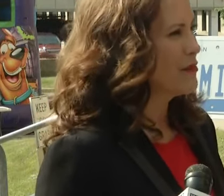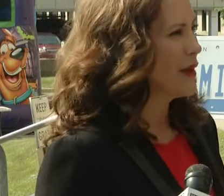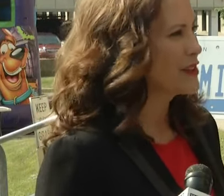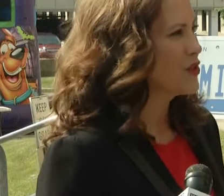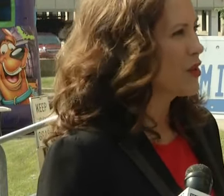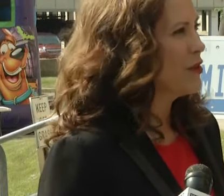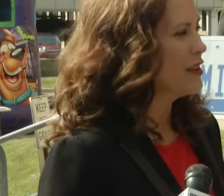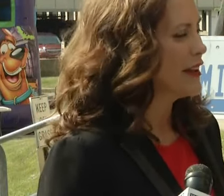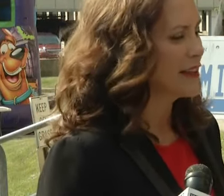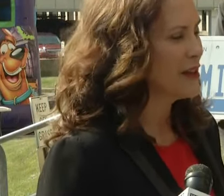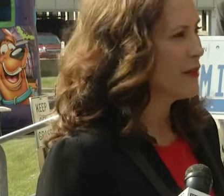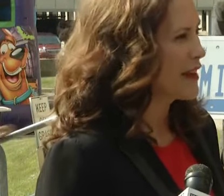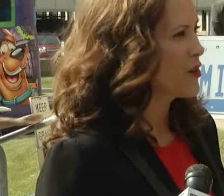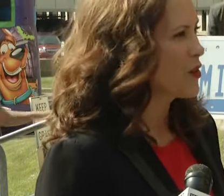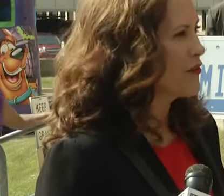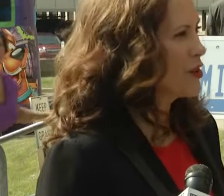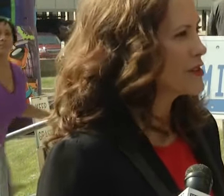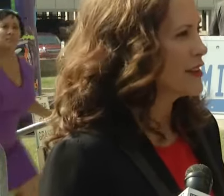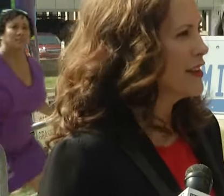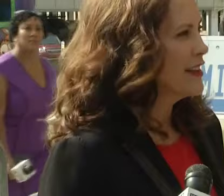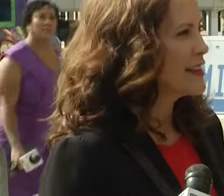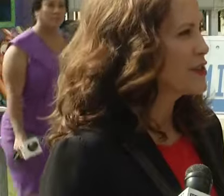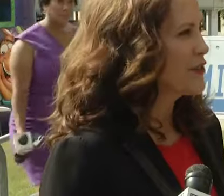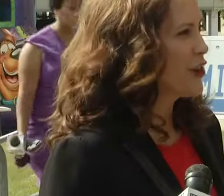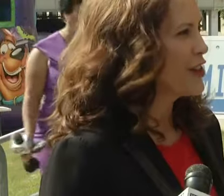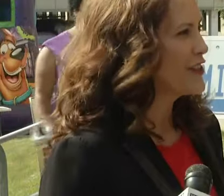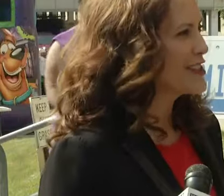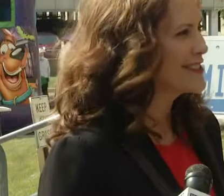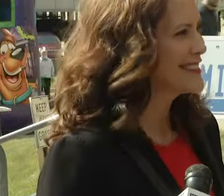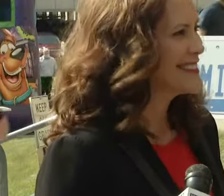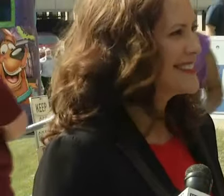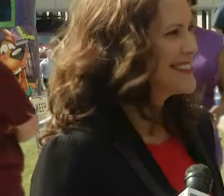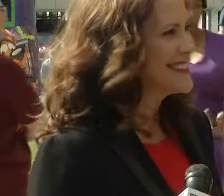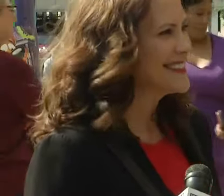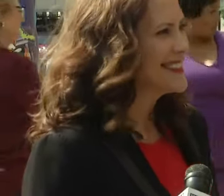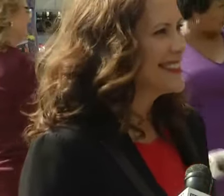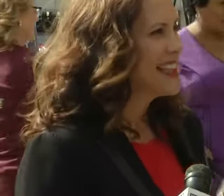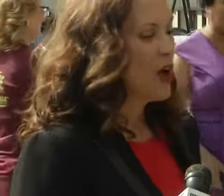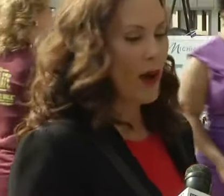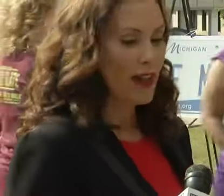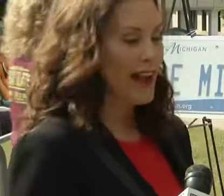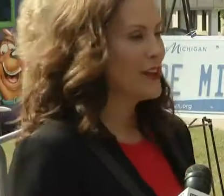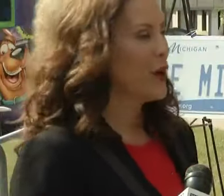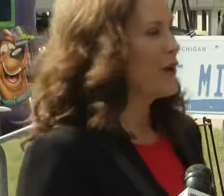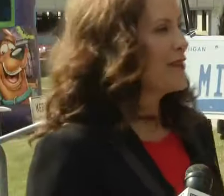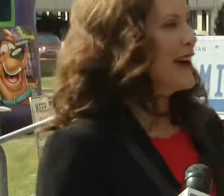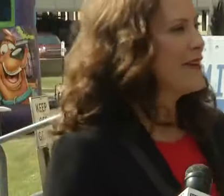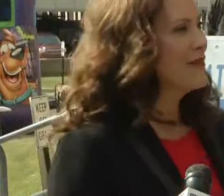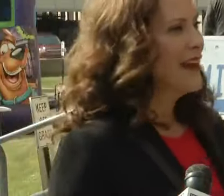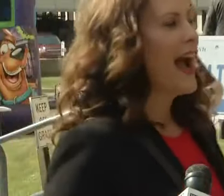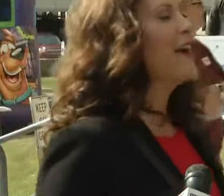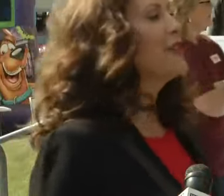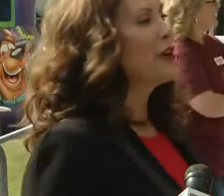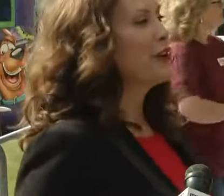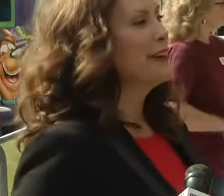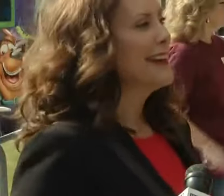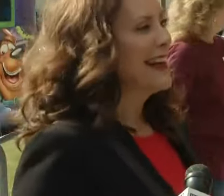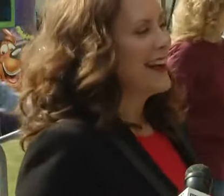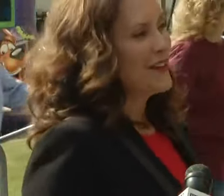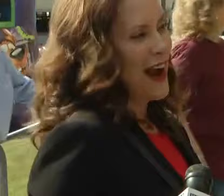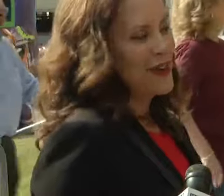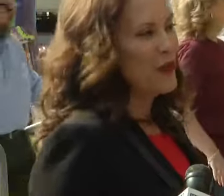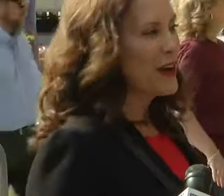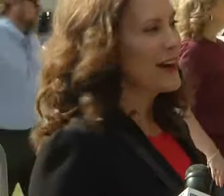people getting back to normal and getting back in the workforce, and that's good for all of us. Well, I've